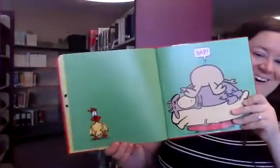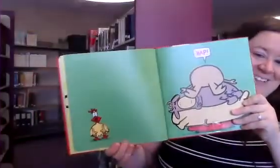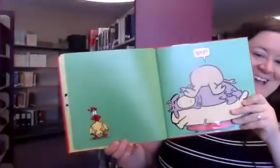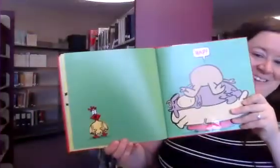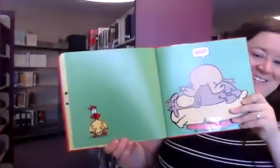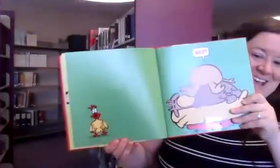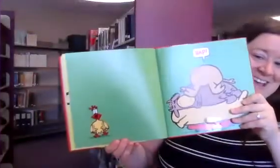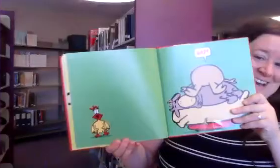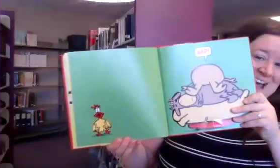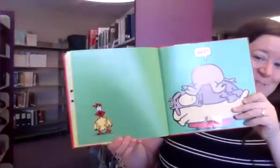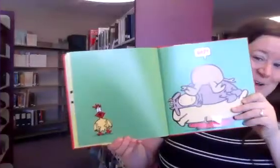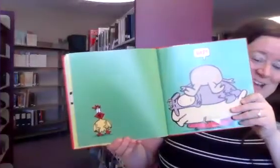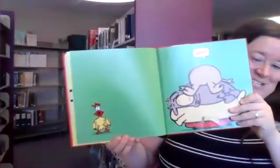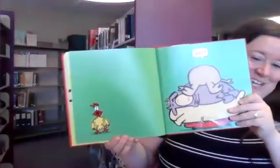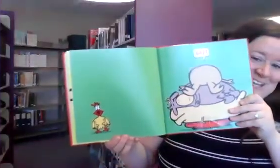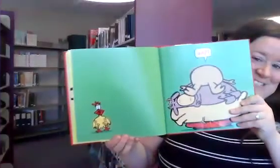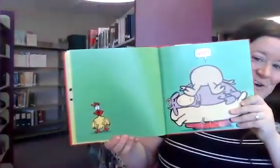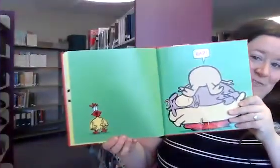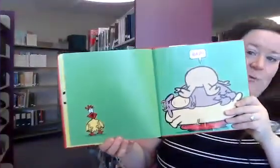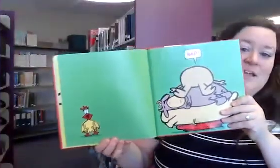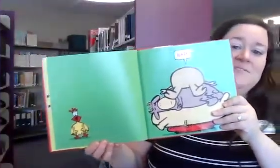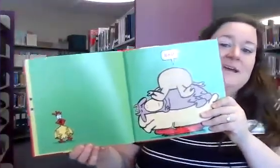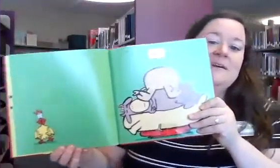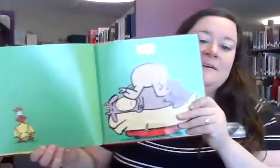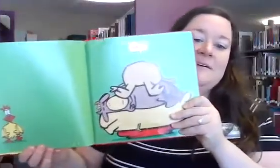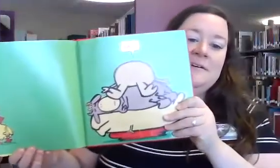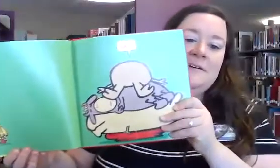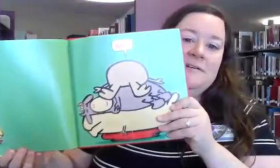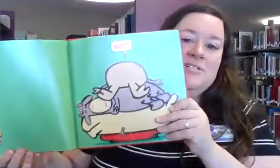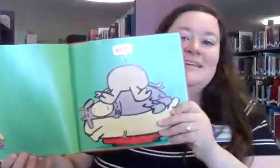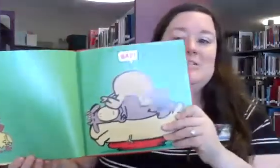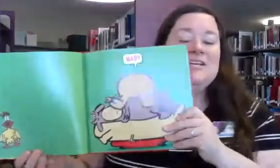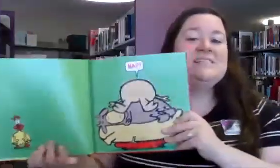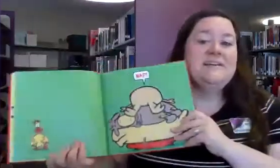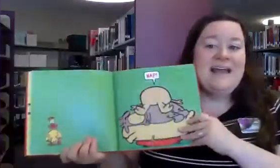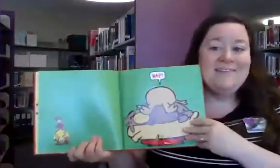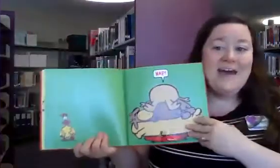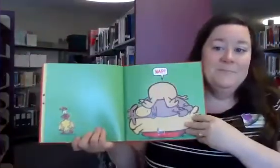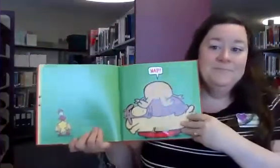All the cows are taking a nap on chicken sofa. What do you think? Do you think chicken's gonna like that?